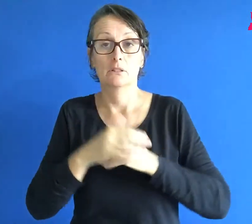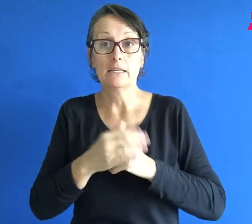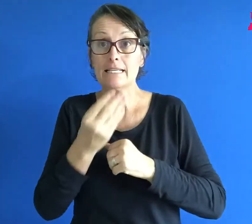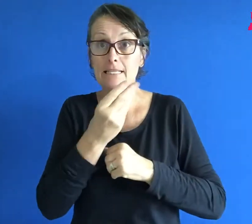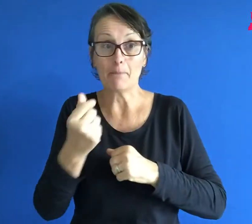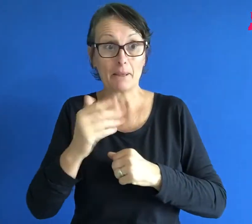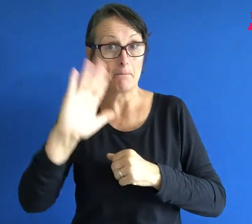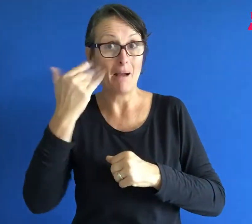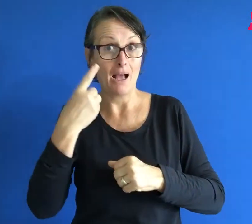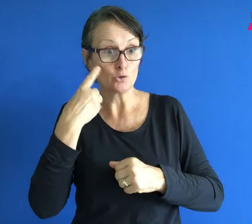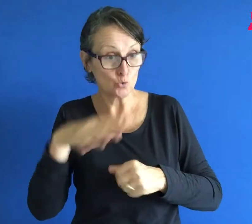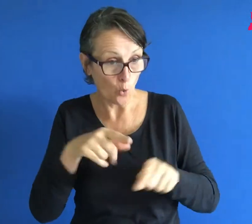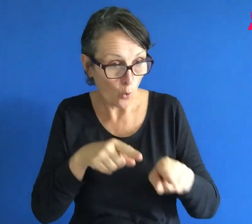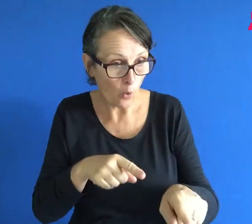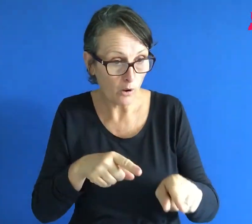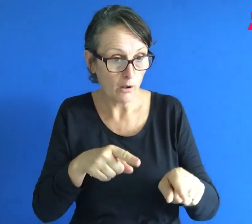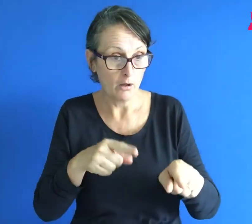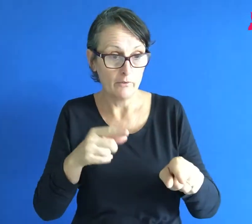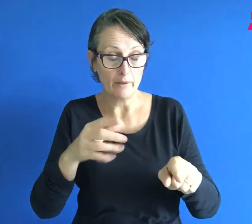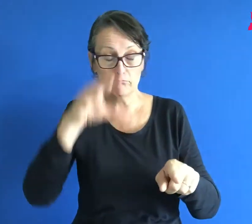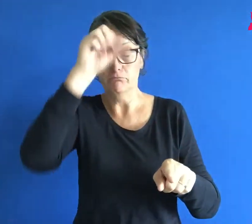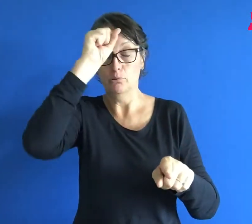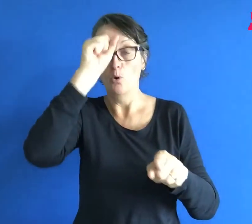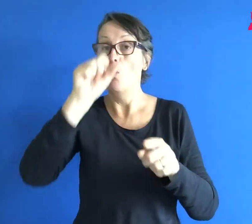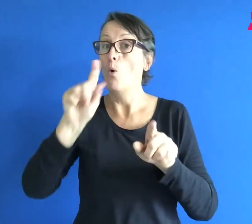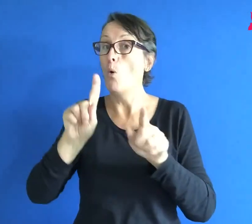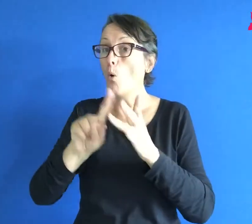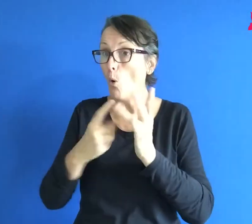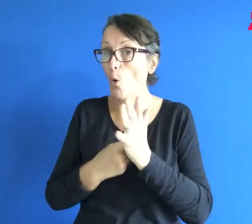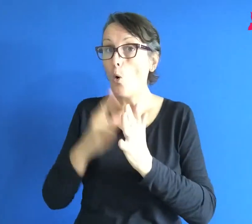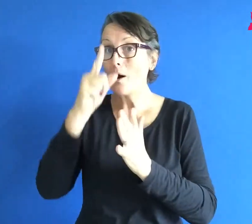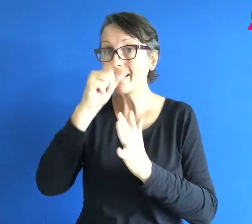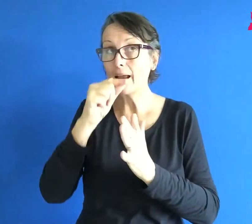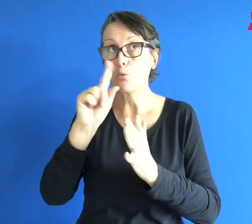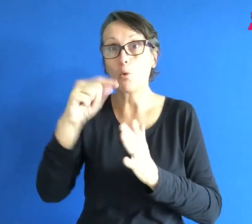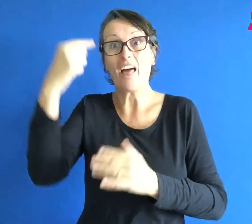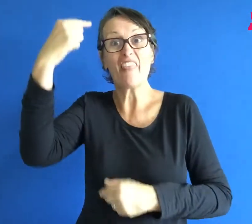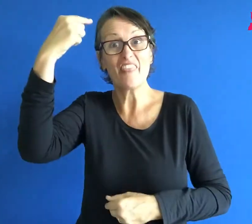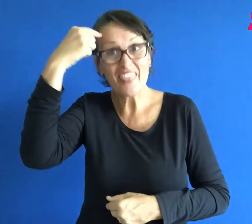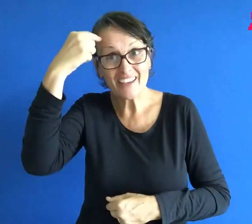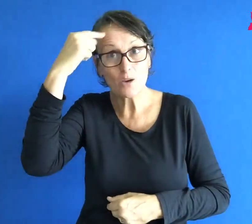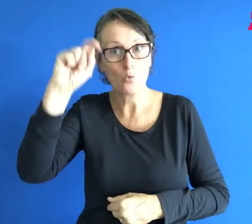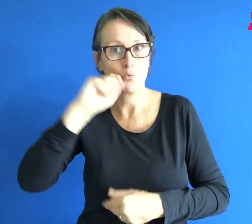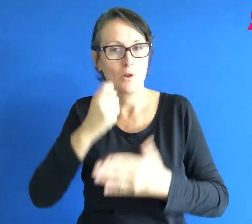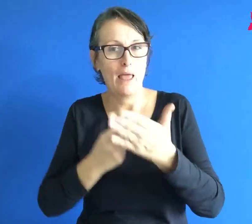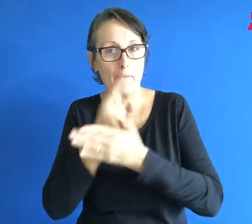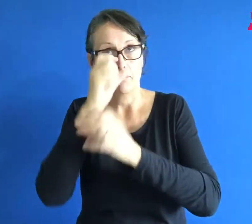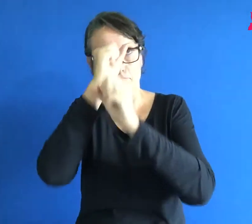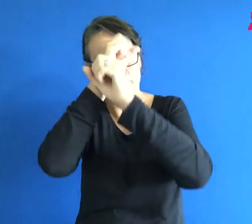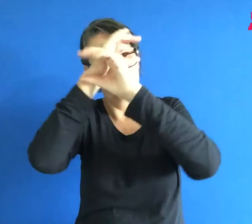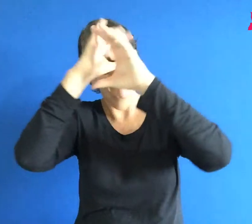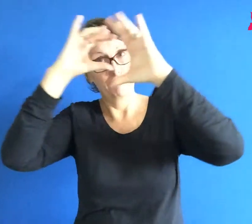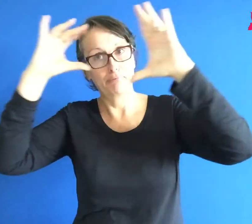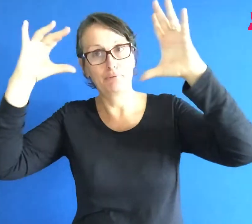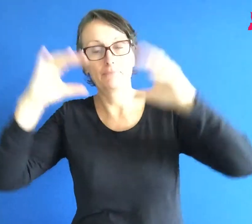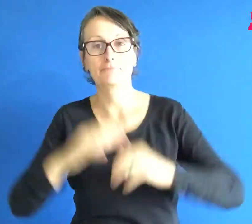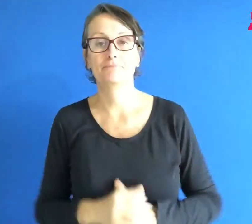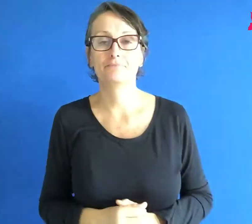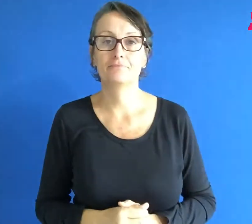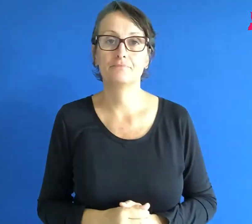but it can be, as in Cliff's situation, something that he imagined, you know, behind the door. To that point, if somebody's listening to this who